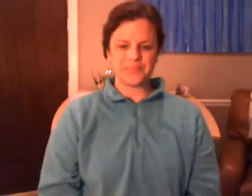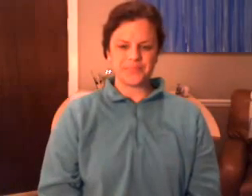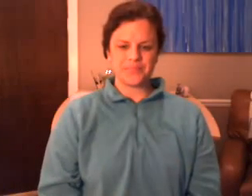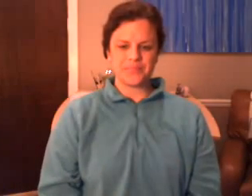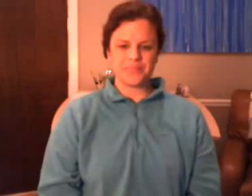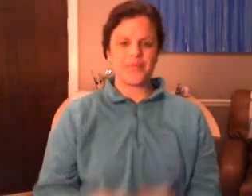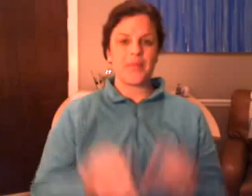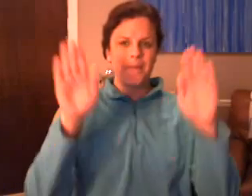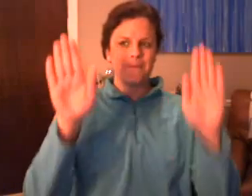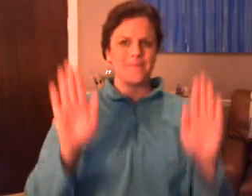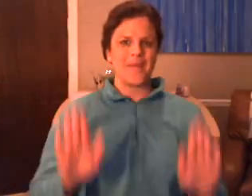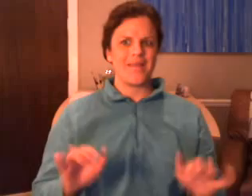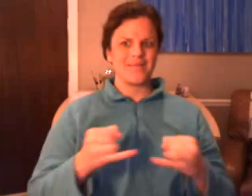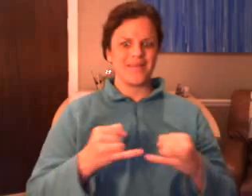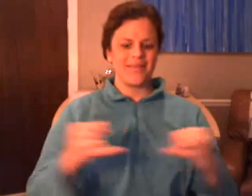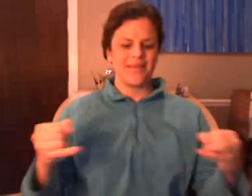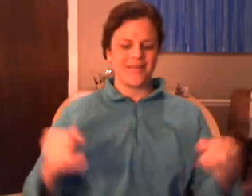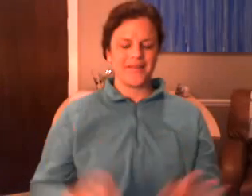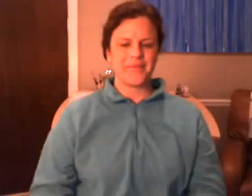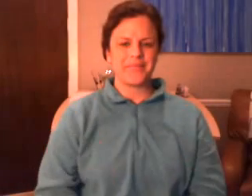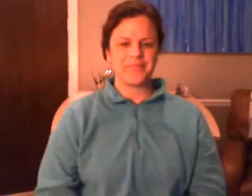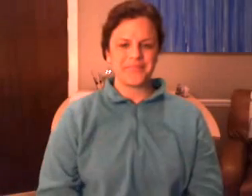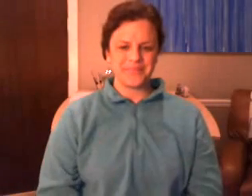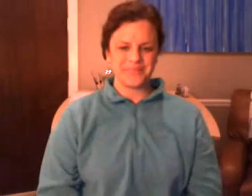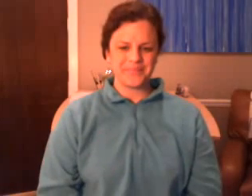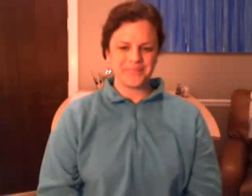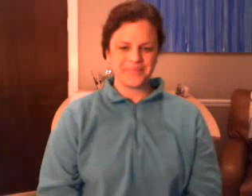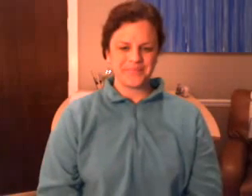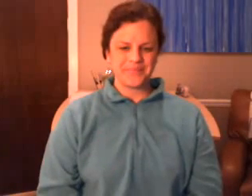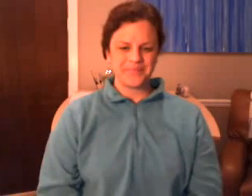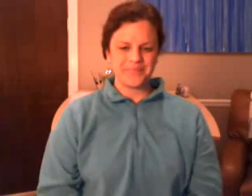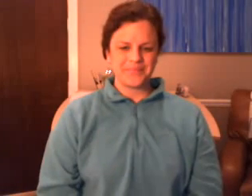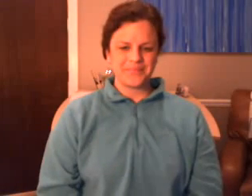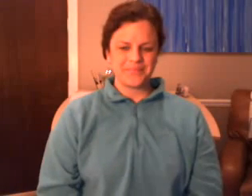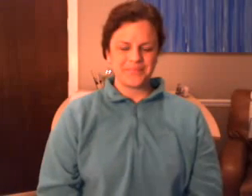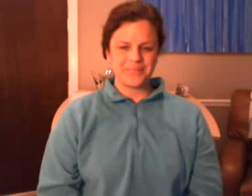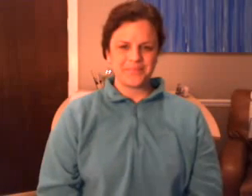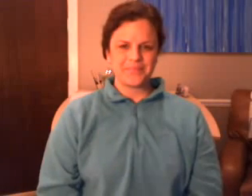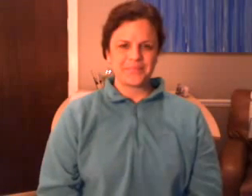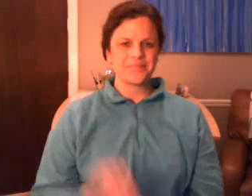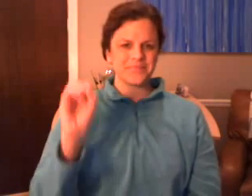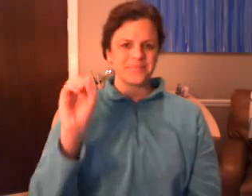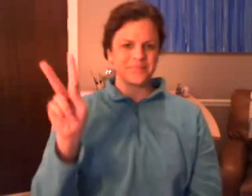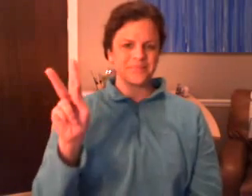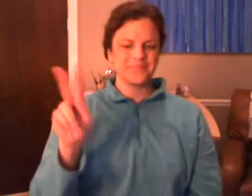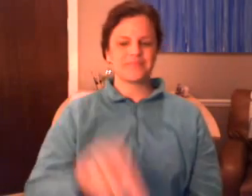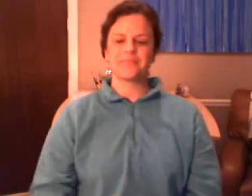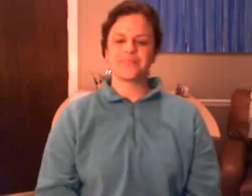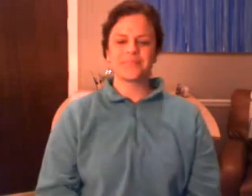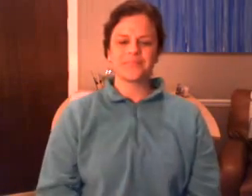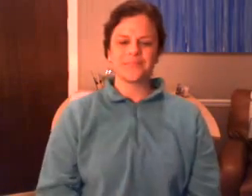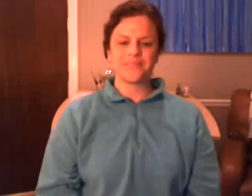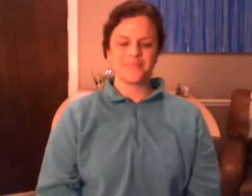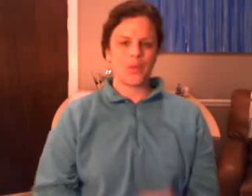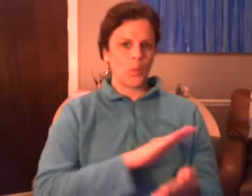amazing. Let's see. Oh, yeah, look at that. Okay, so that's a nice looking line.